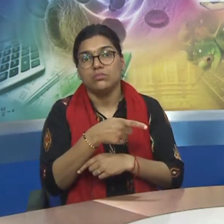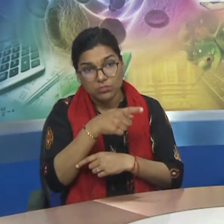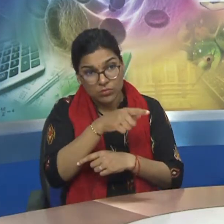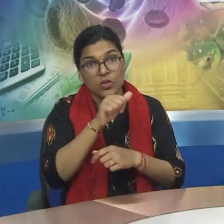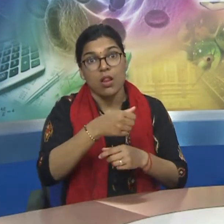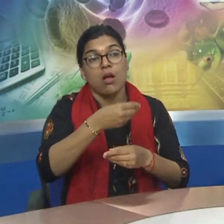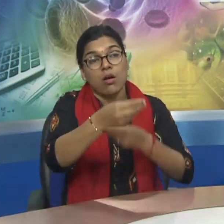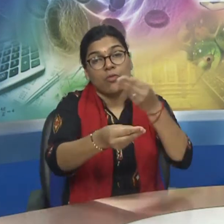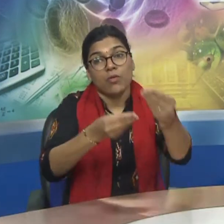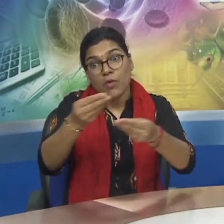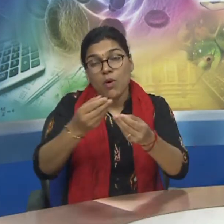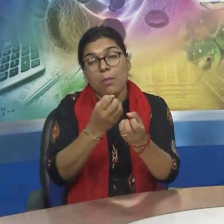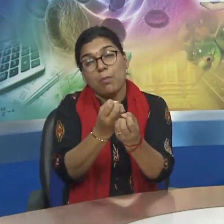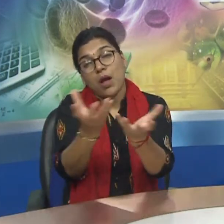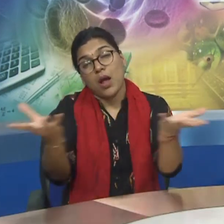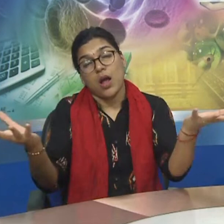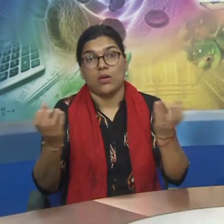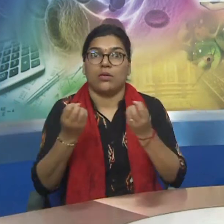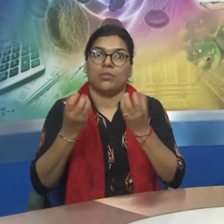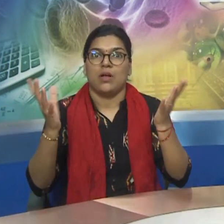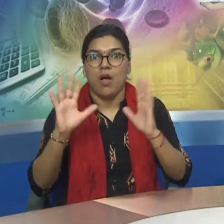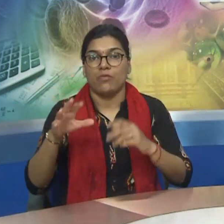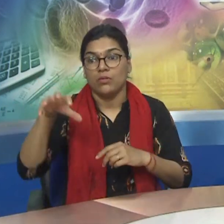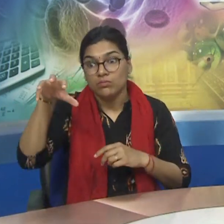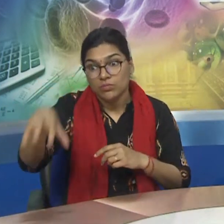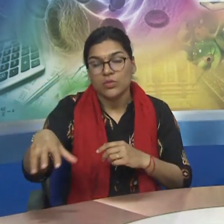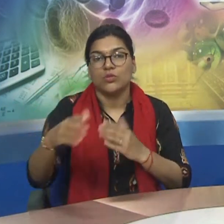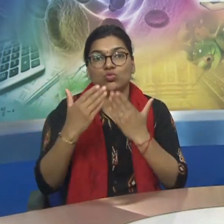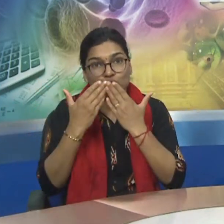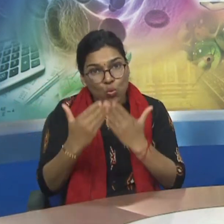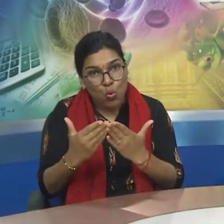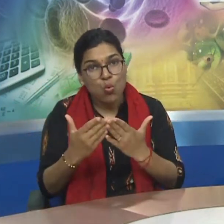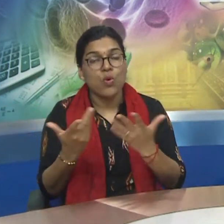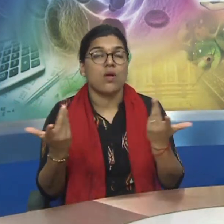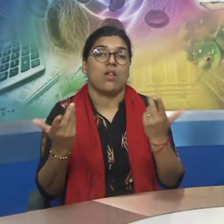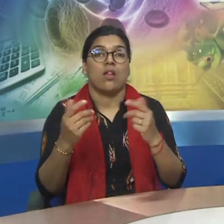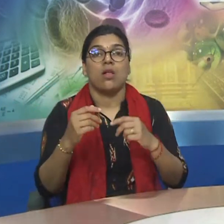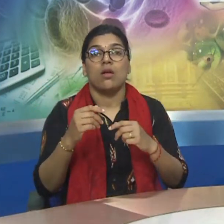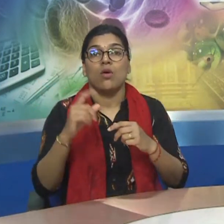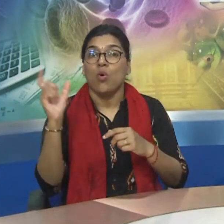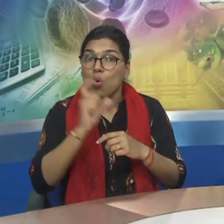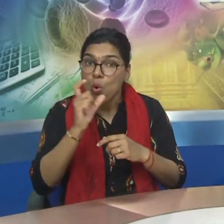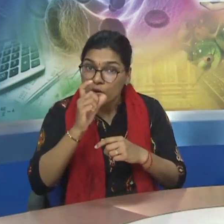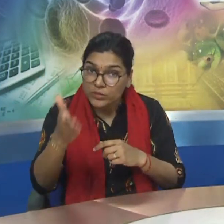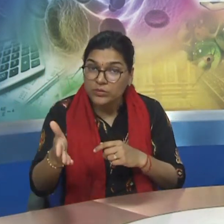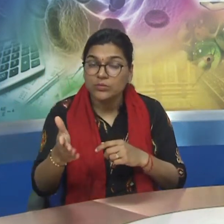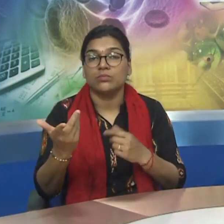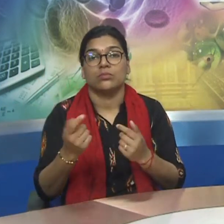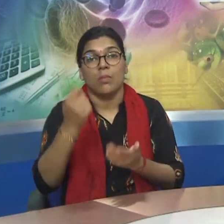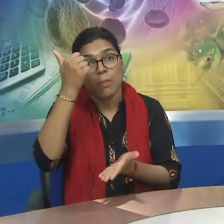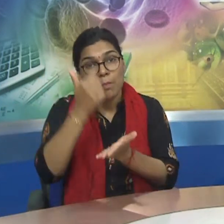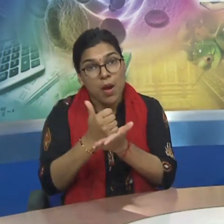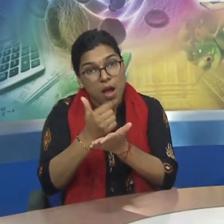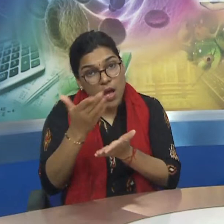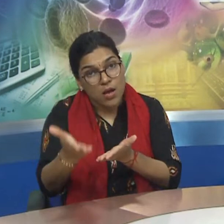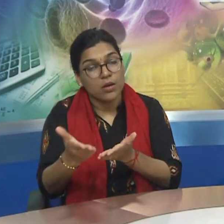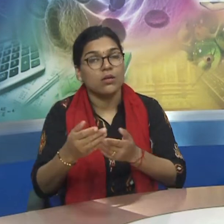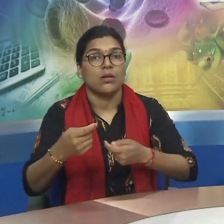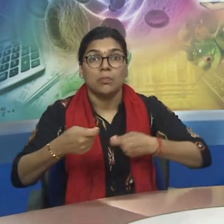easily done with the help of spreadsheets. And also the homework or projects can be given to students for